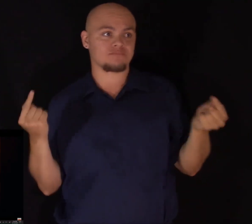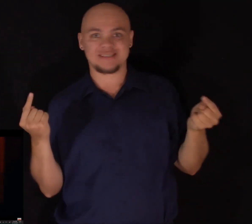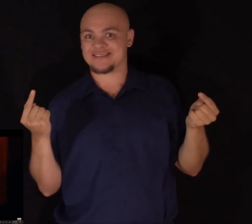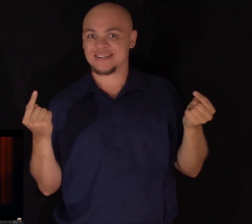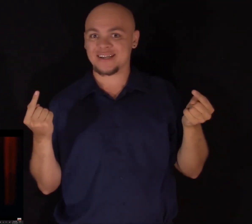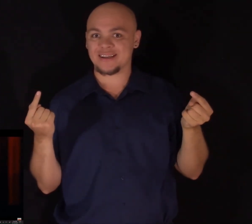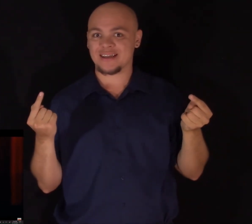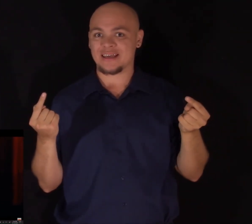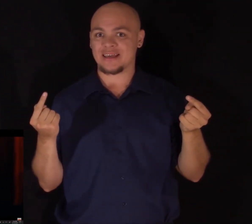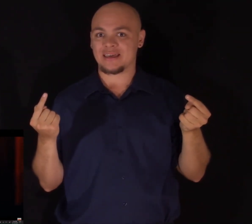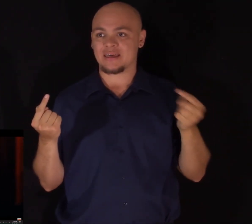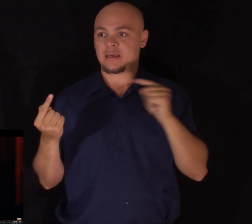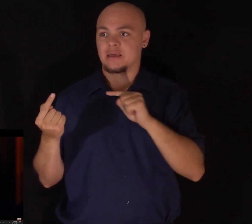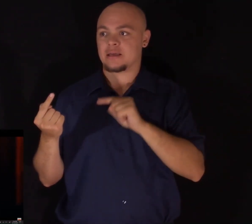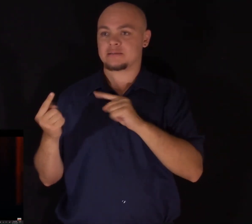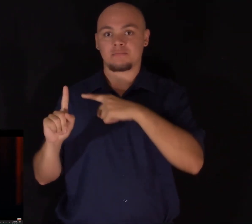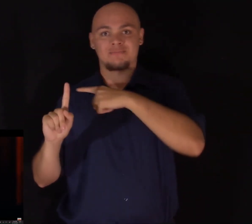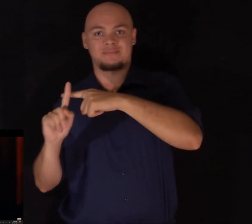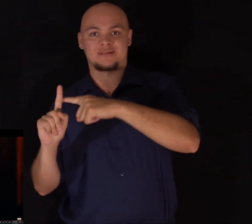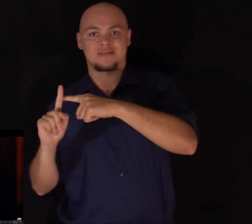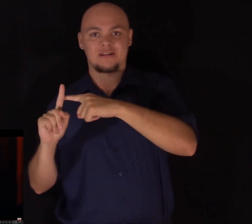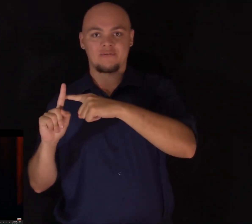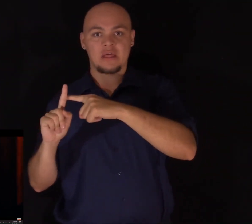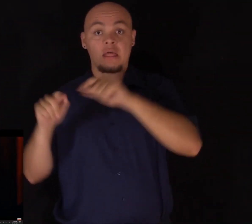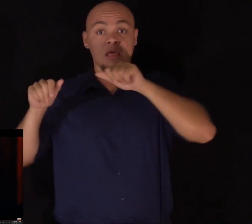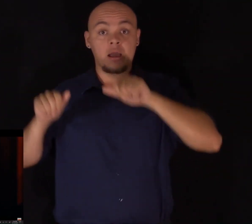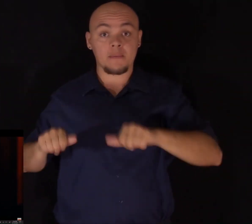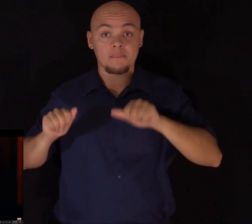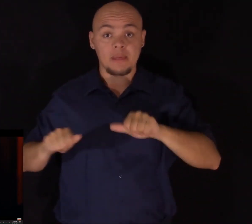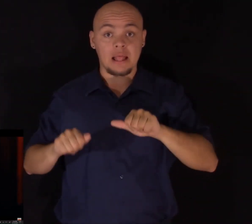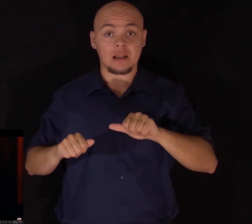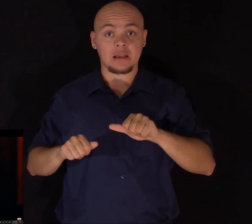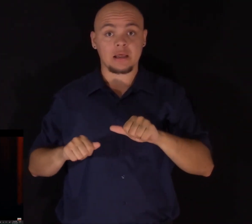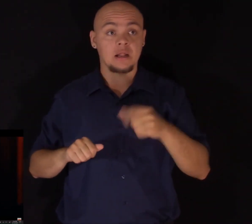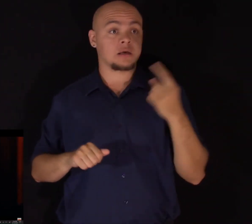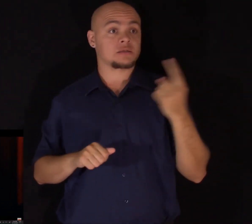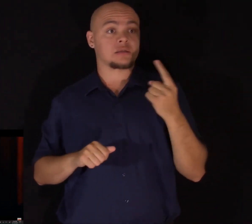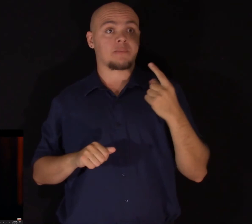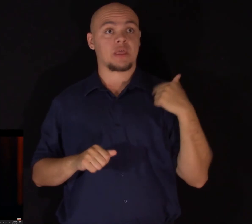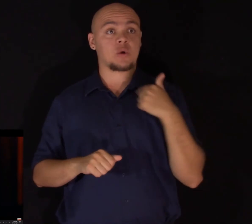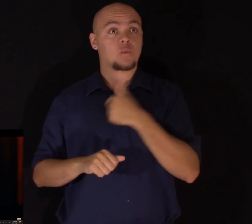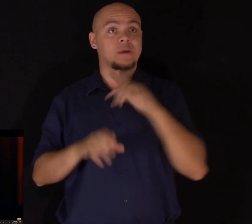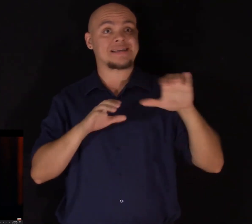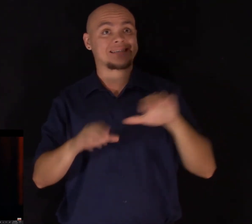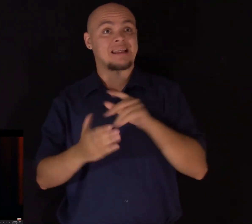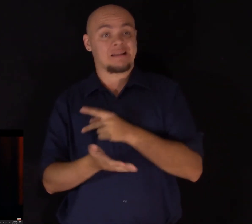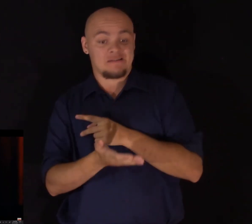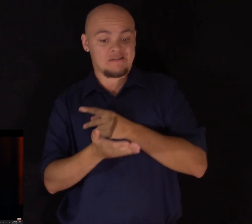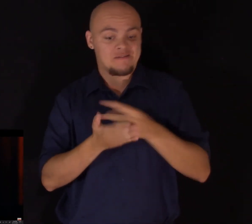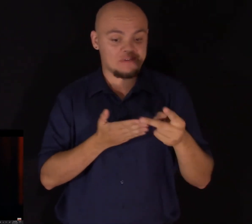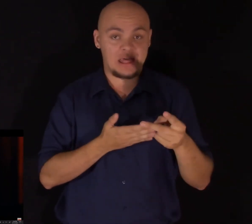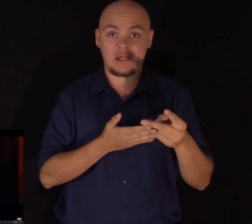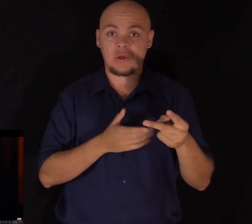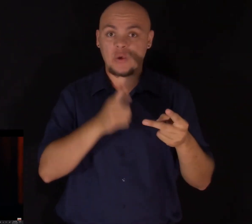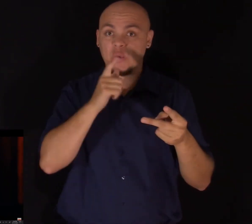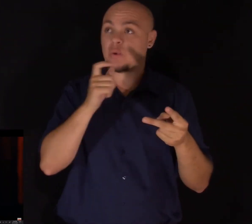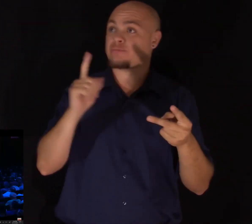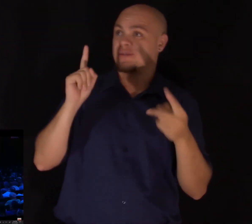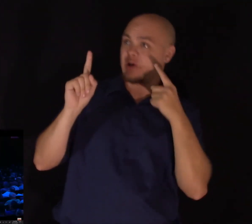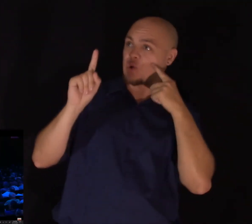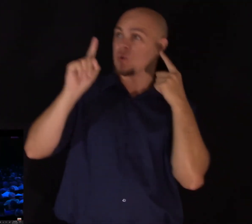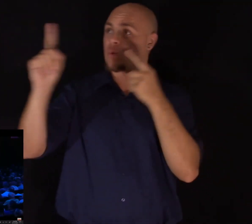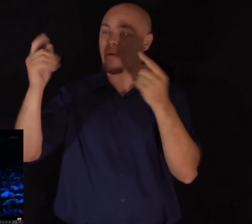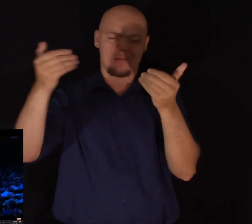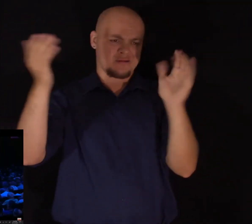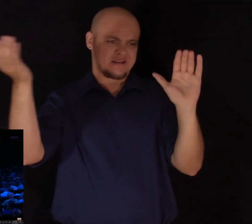things. The ability to hold something we've done or failed to do up against who we want to be is